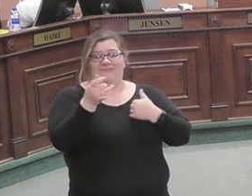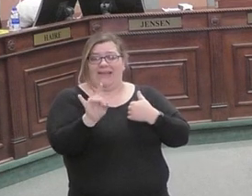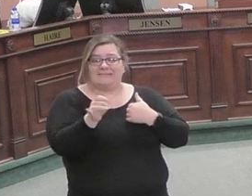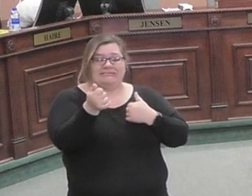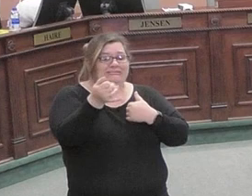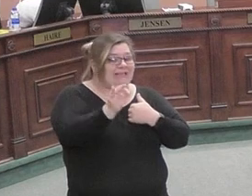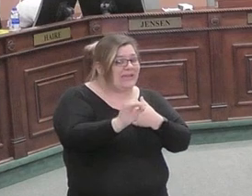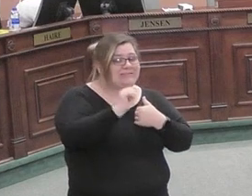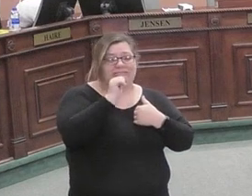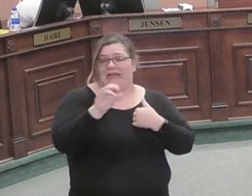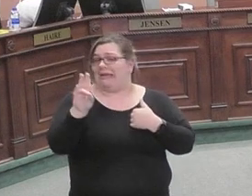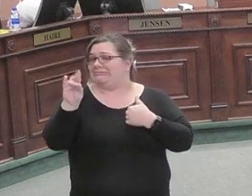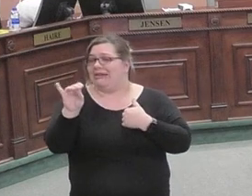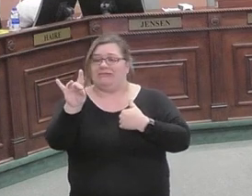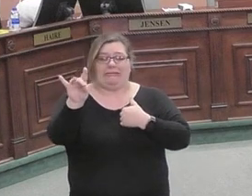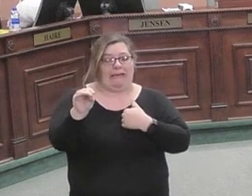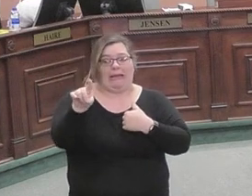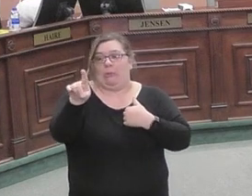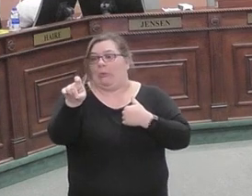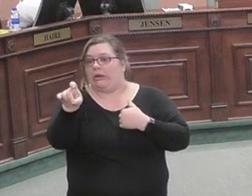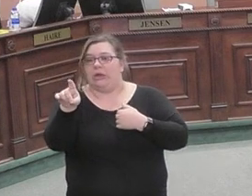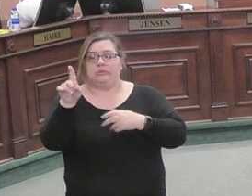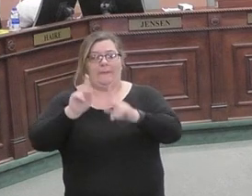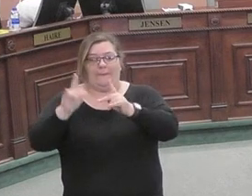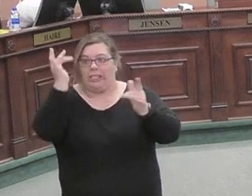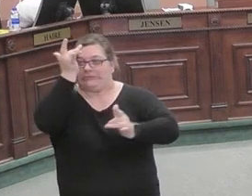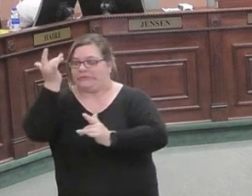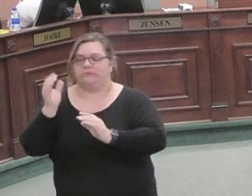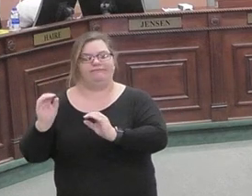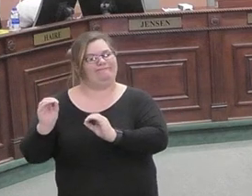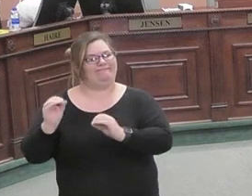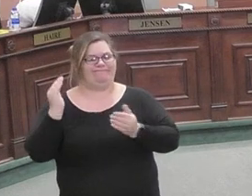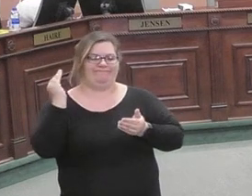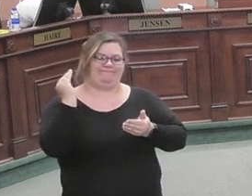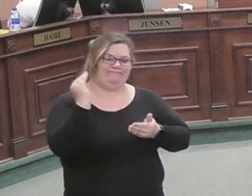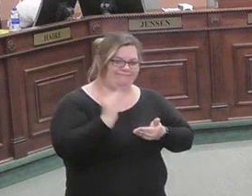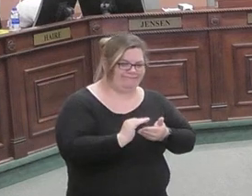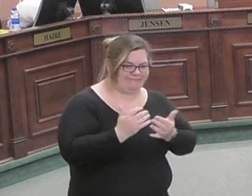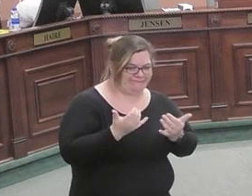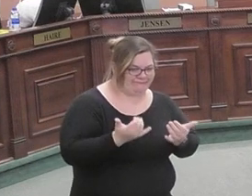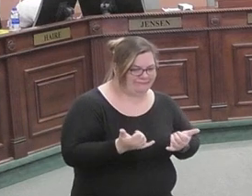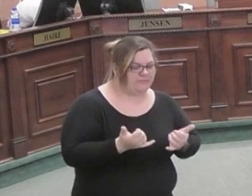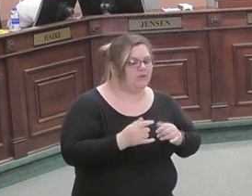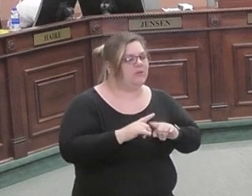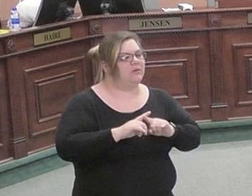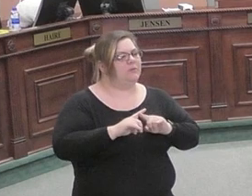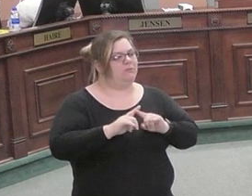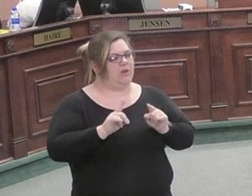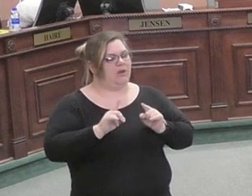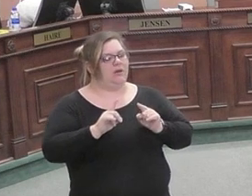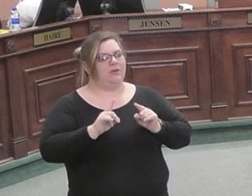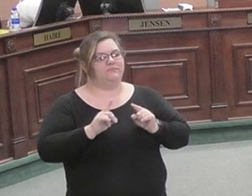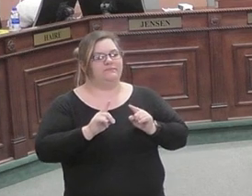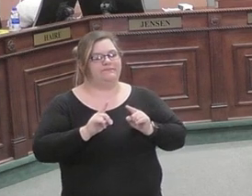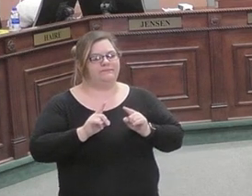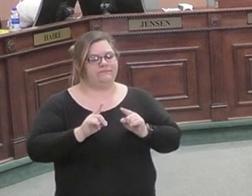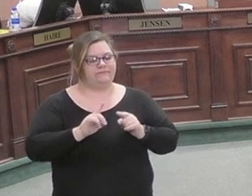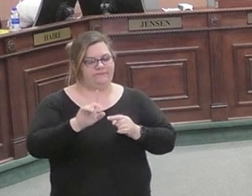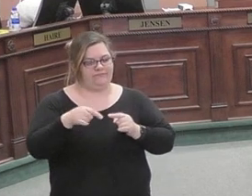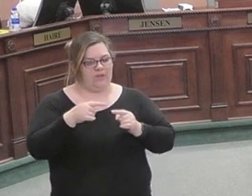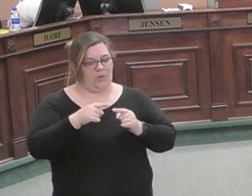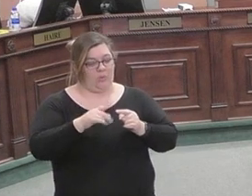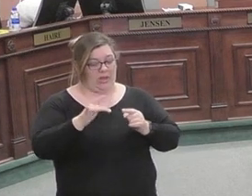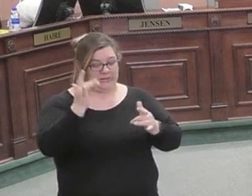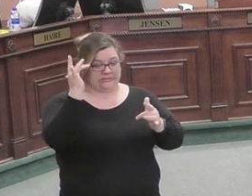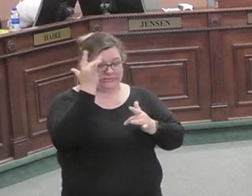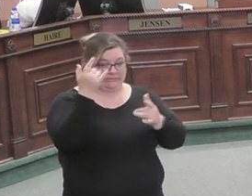70, 80, 100 cases like some of those other areas. And I think that, you know, once you get that type of presence in your